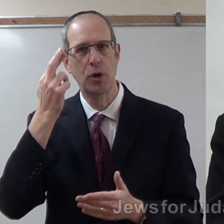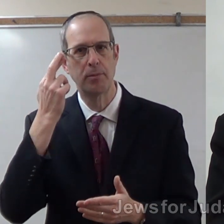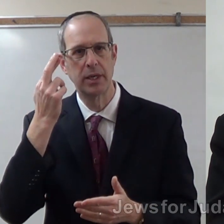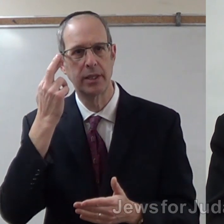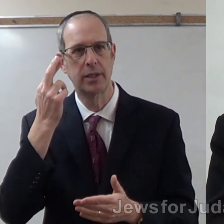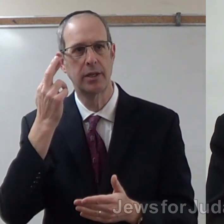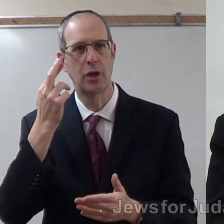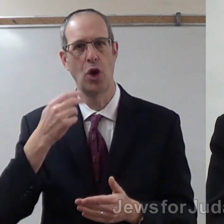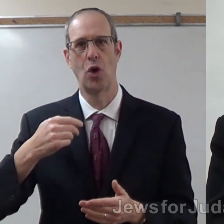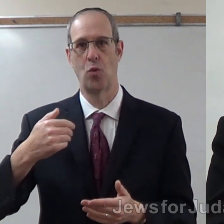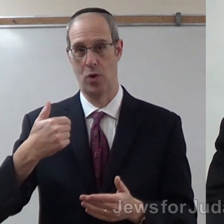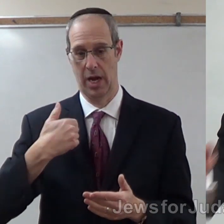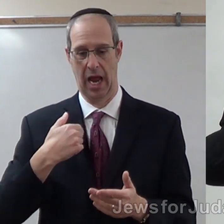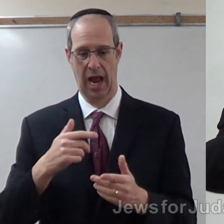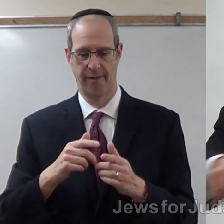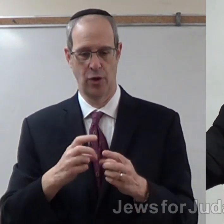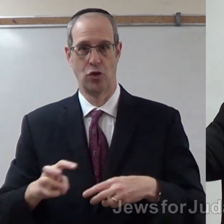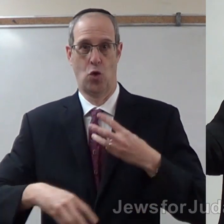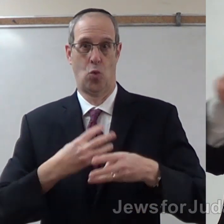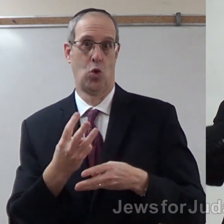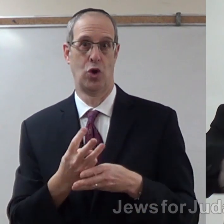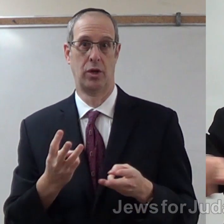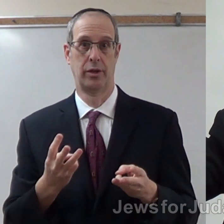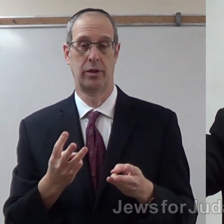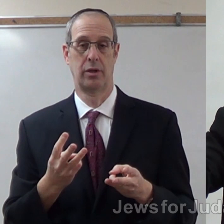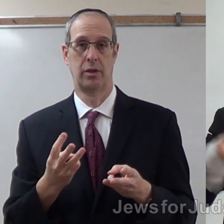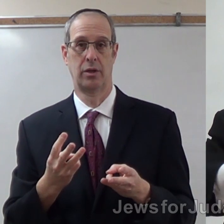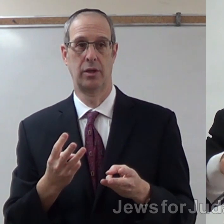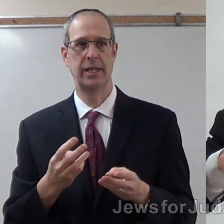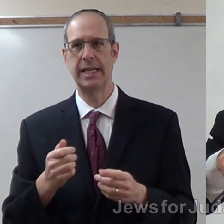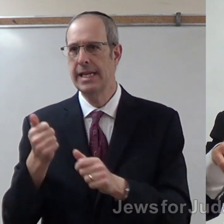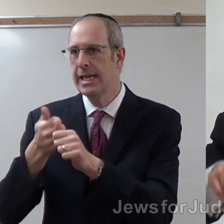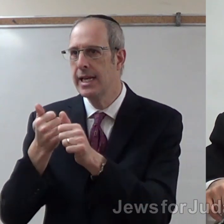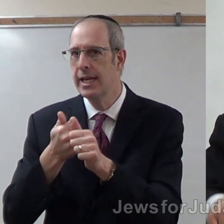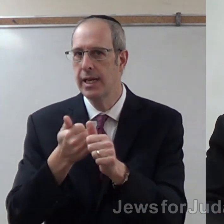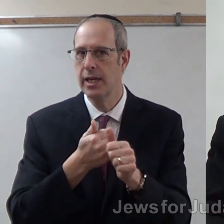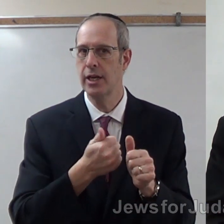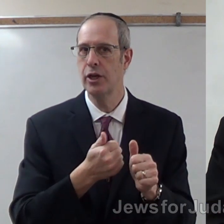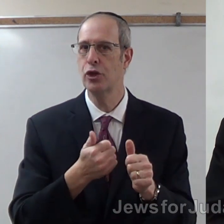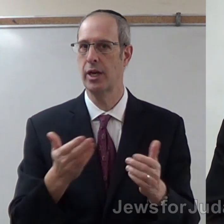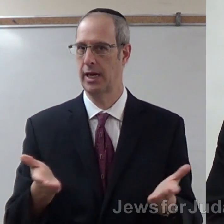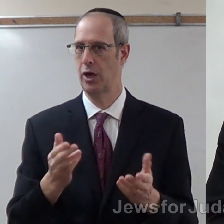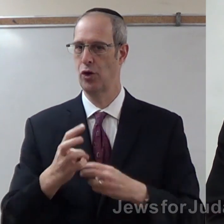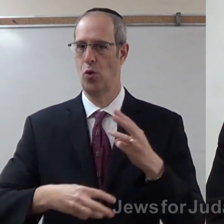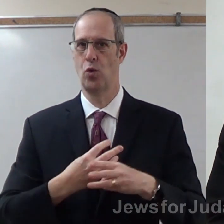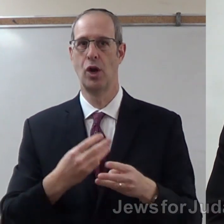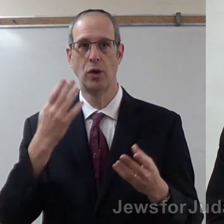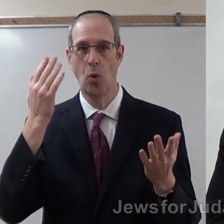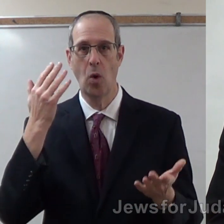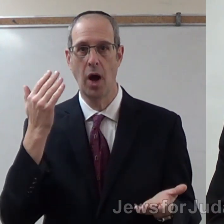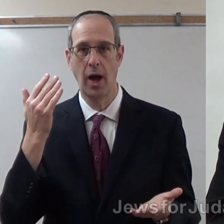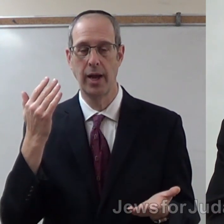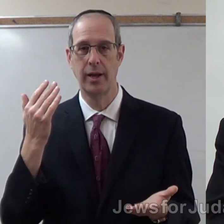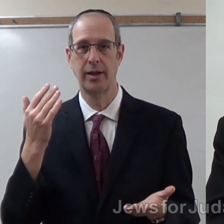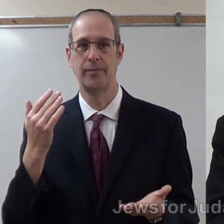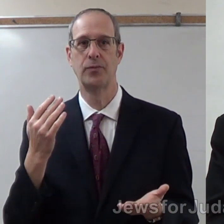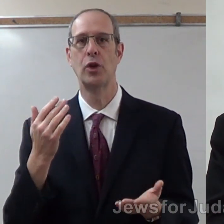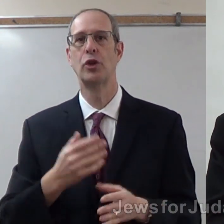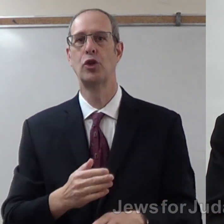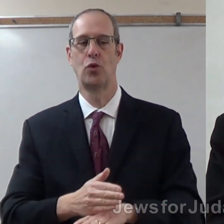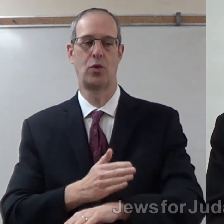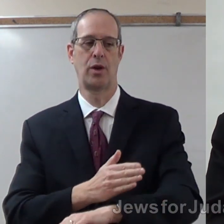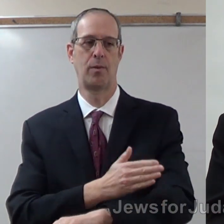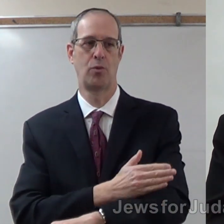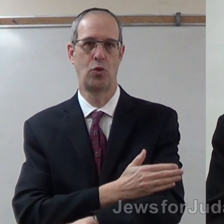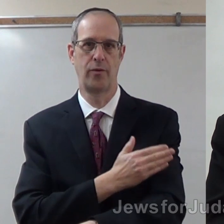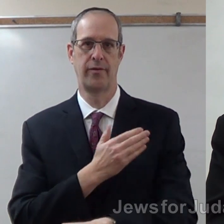we are in this world, the whole purpose that every one of us is in this world, is to